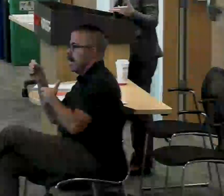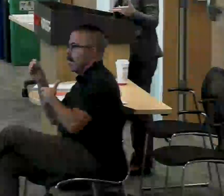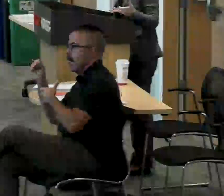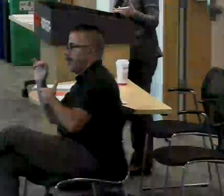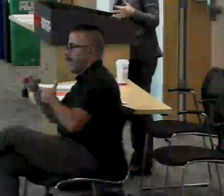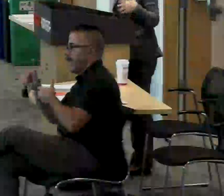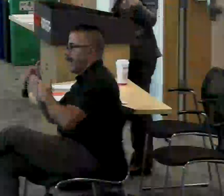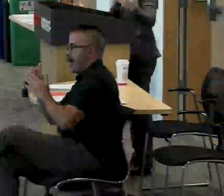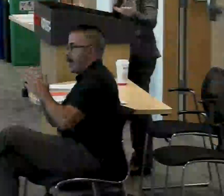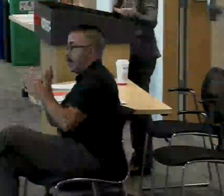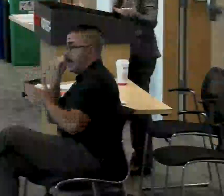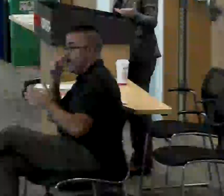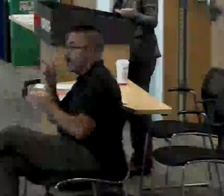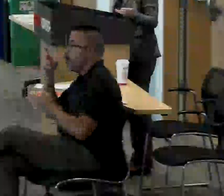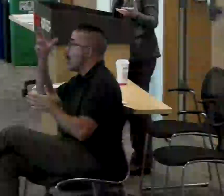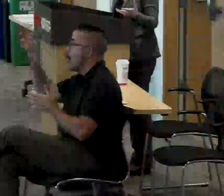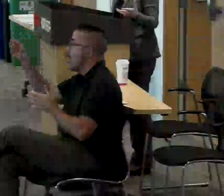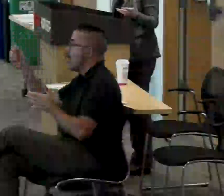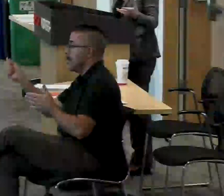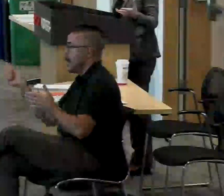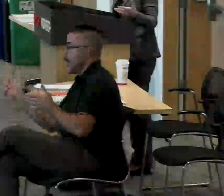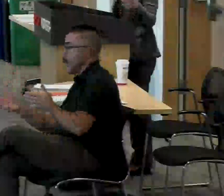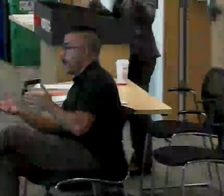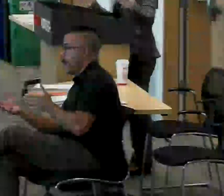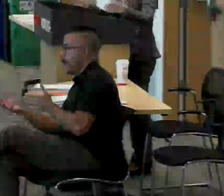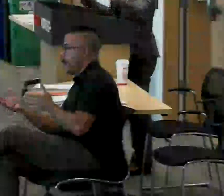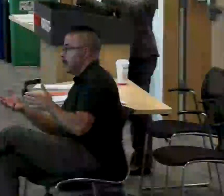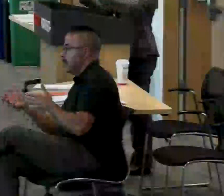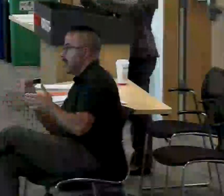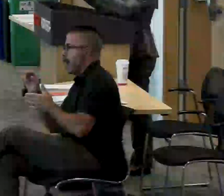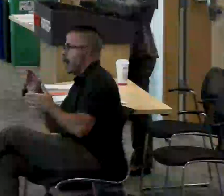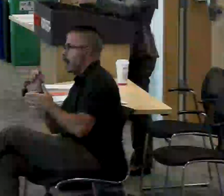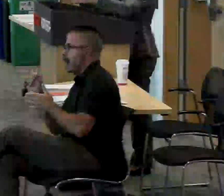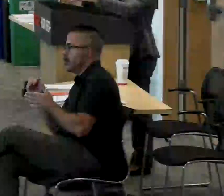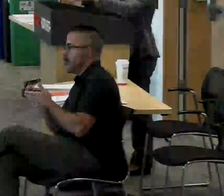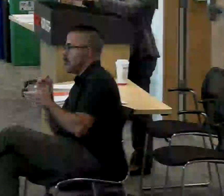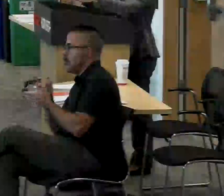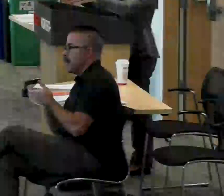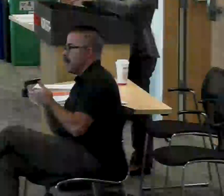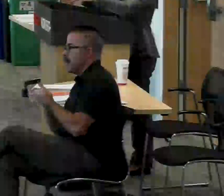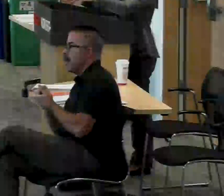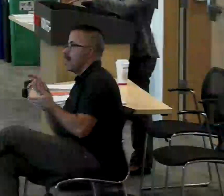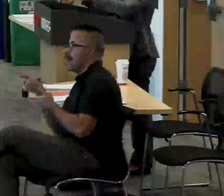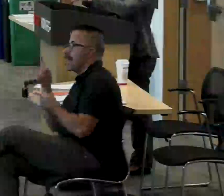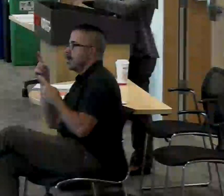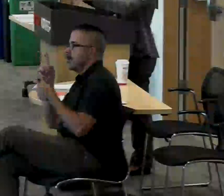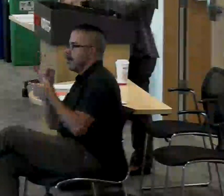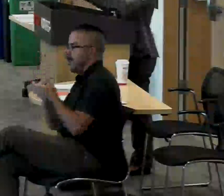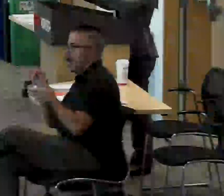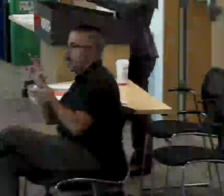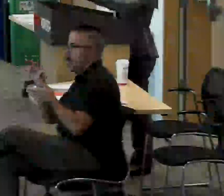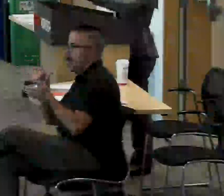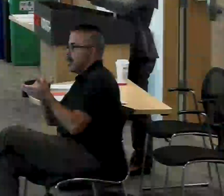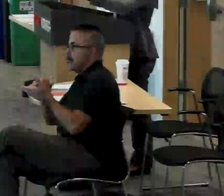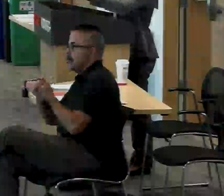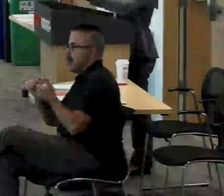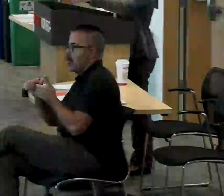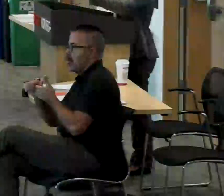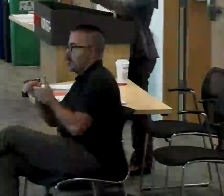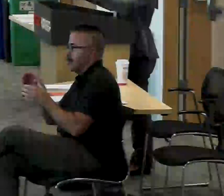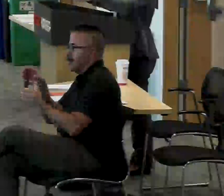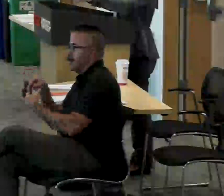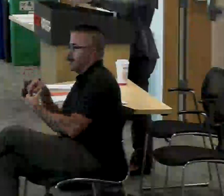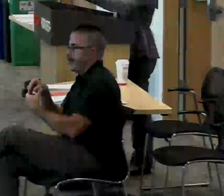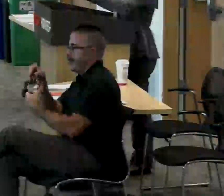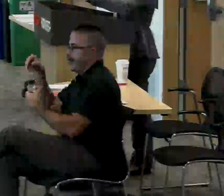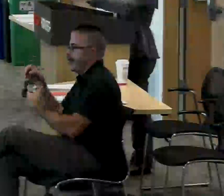spend $3,000 and somehow the IRS finds out, they consider that $3,000 as outside of the ABLE account.